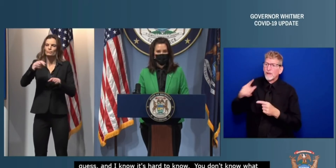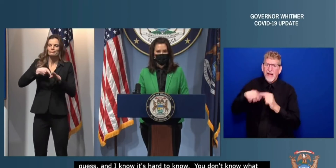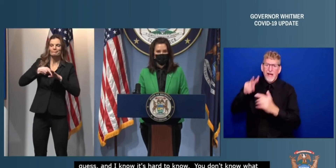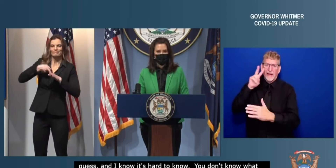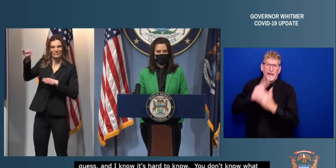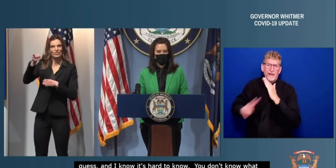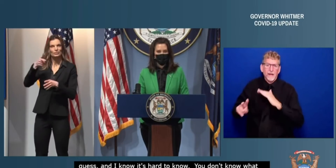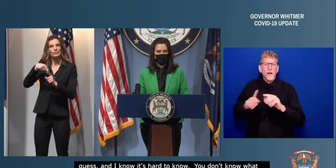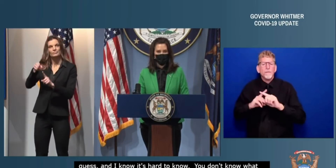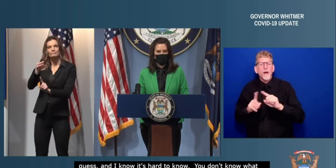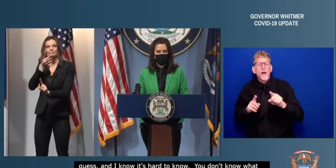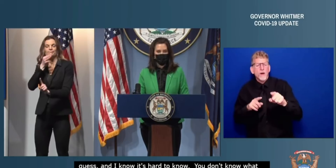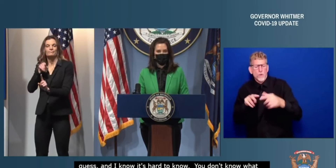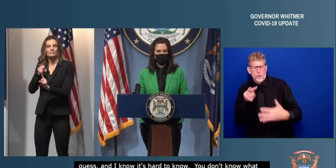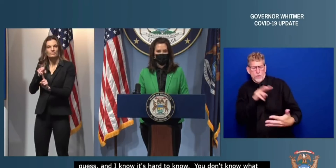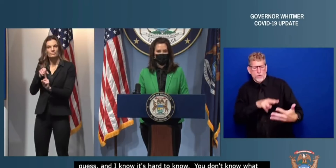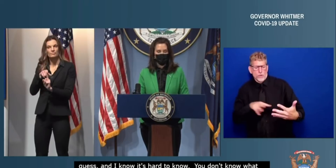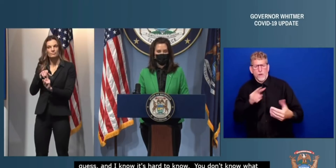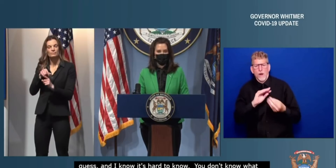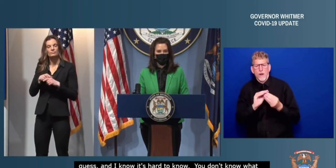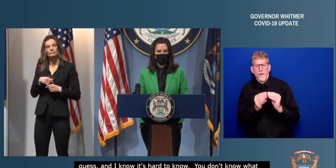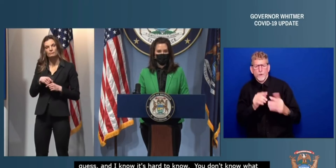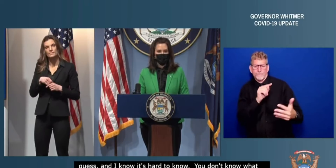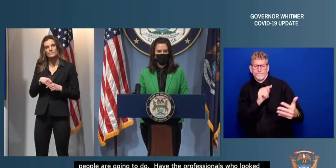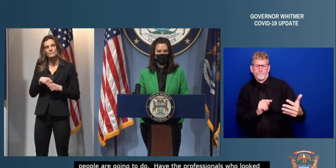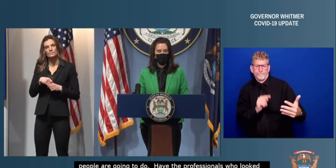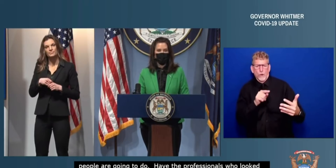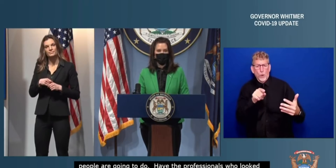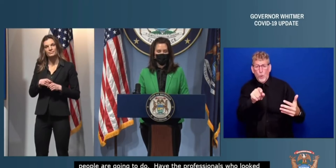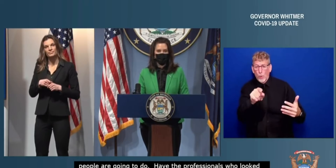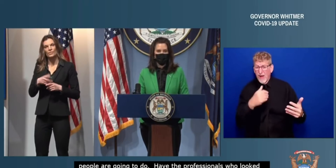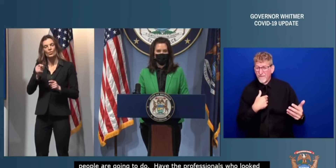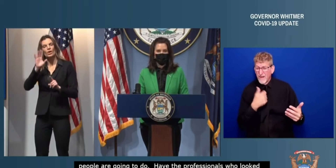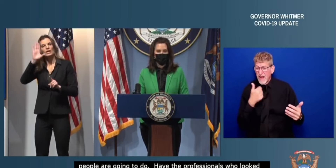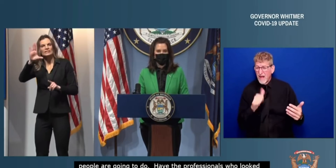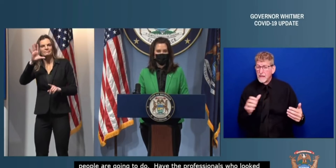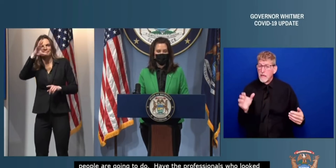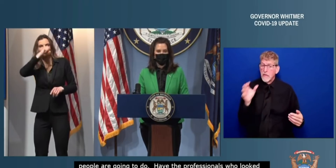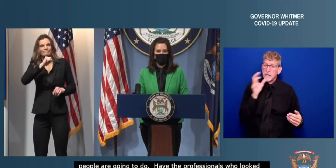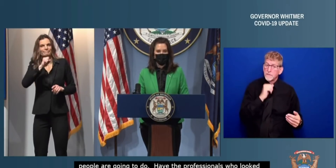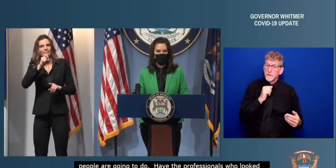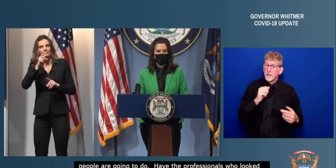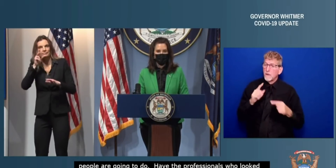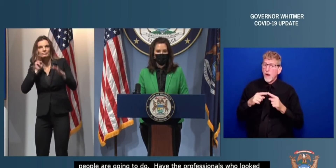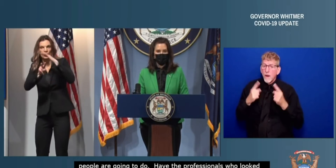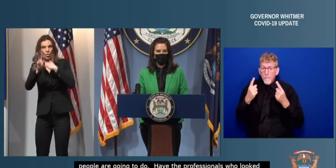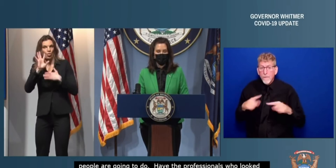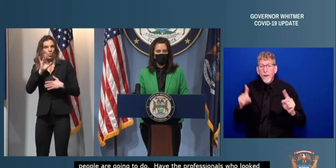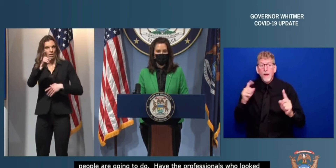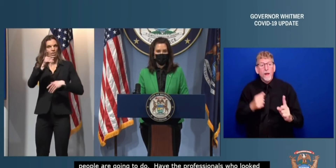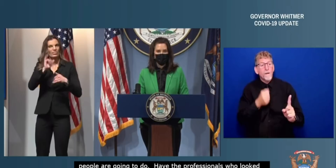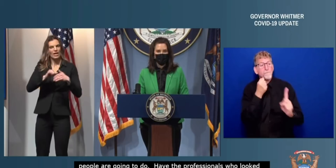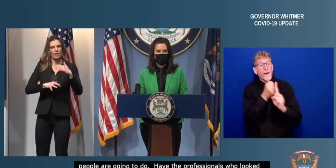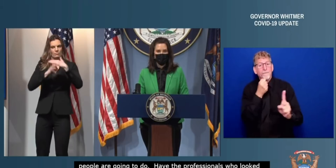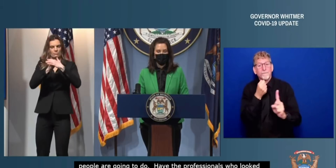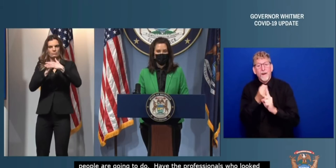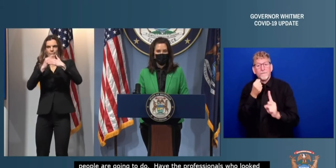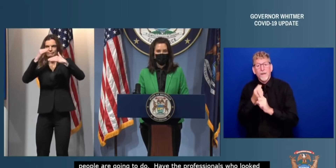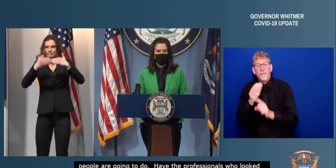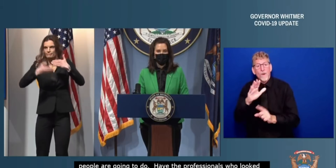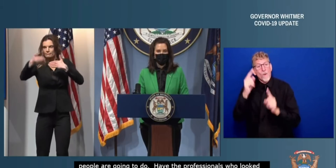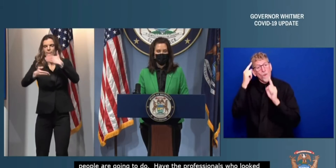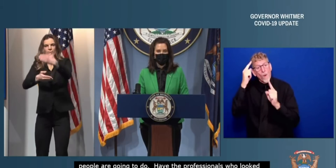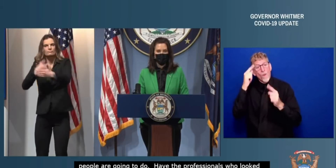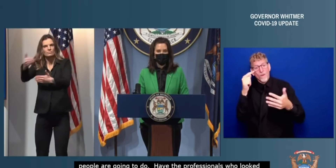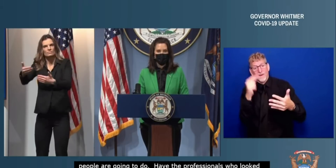you any estimate of when you might hit some of these milestones? And secondly, when